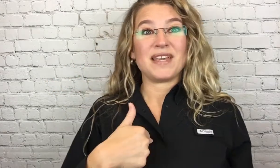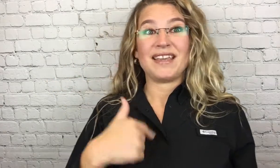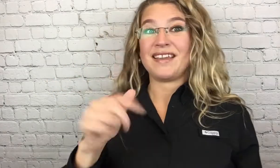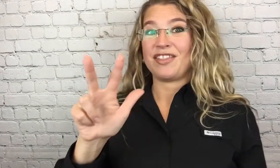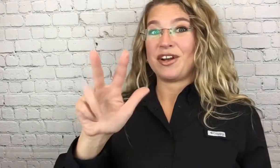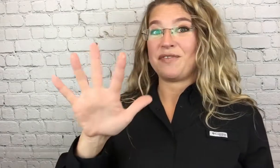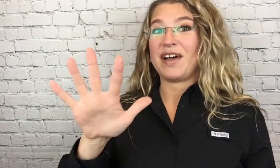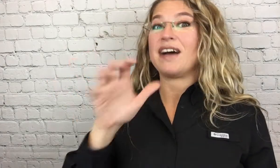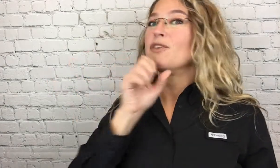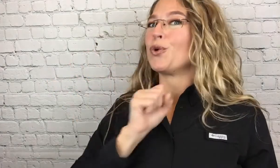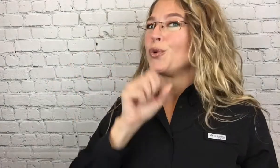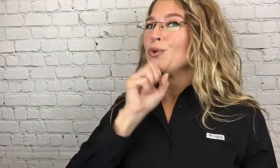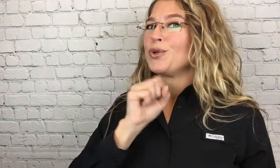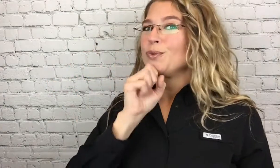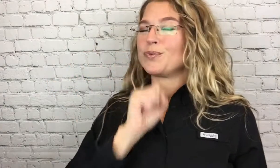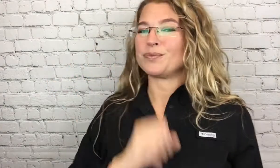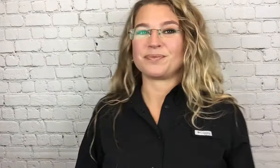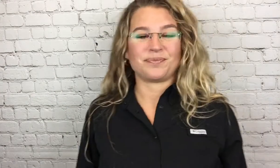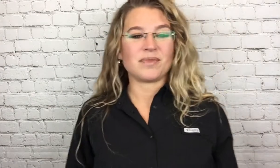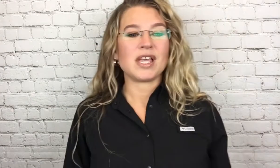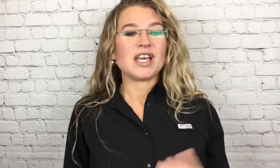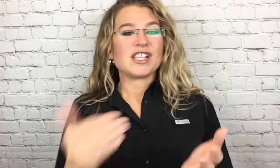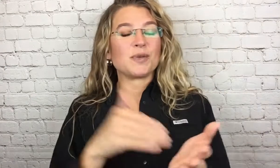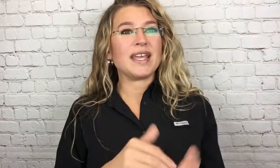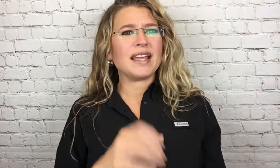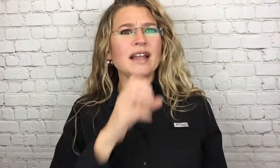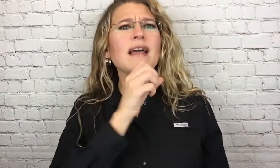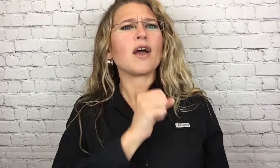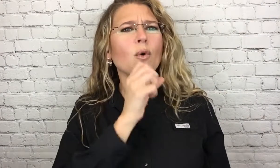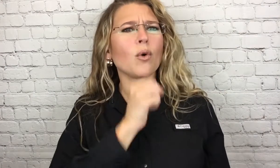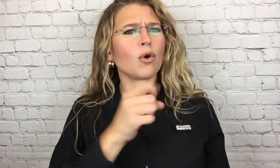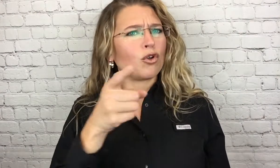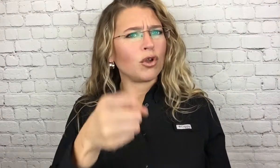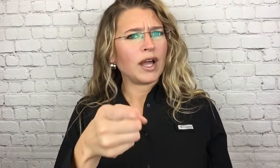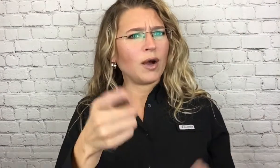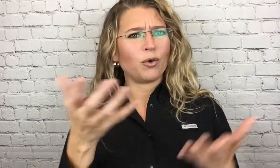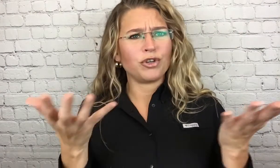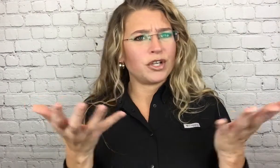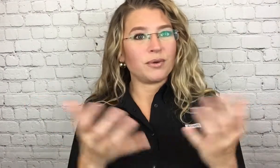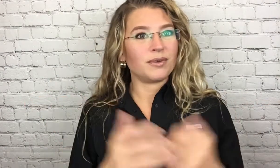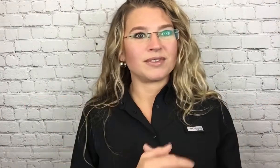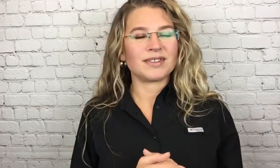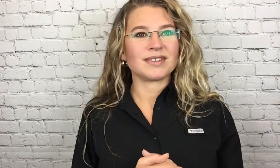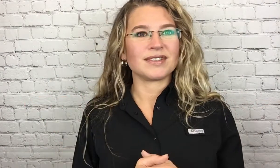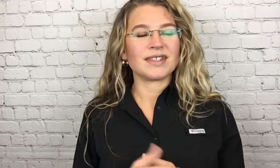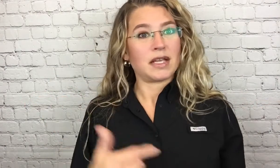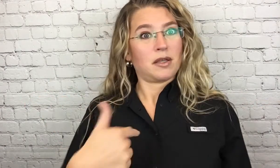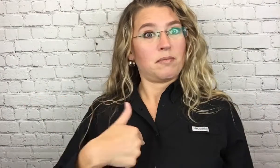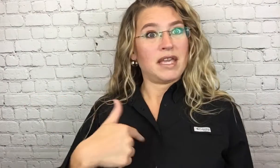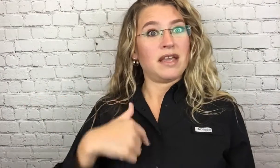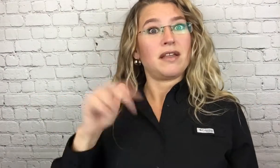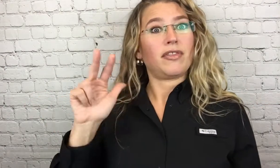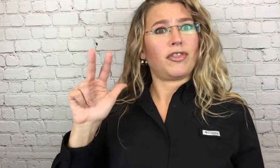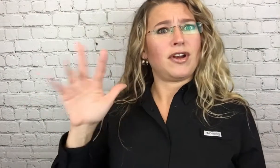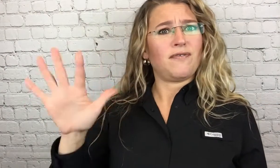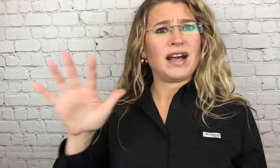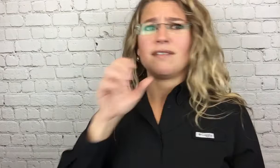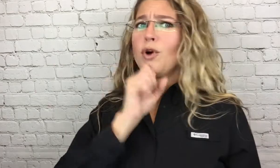Me, 35, old. So again, how old are you? Me, 35,